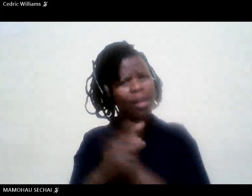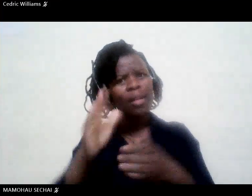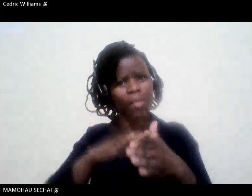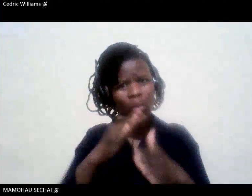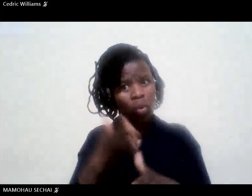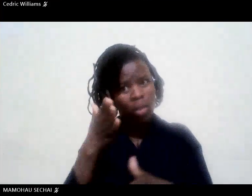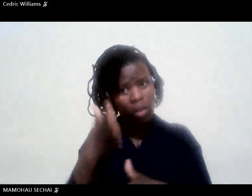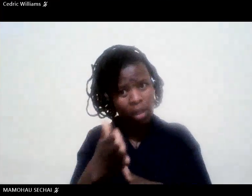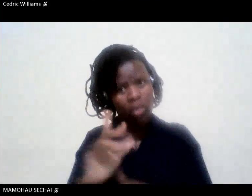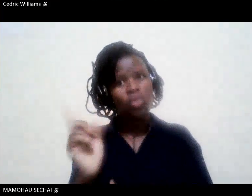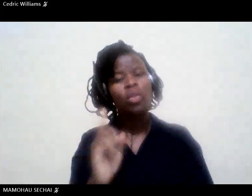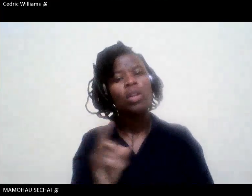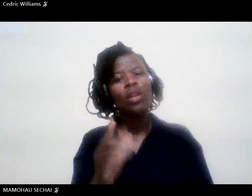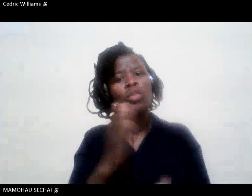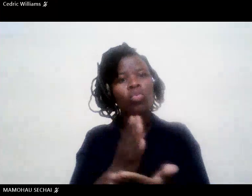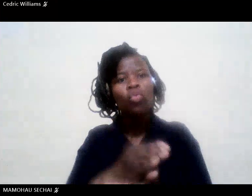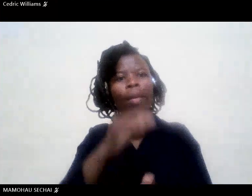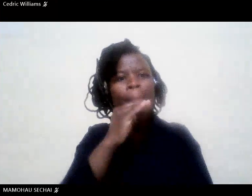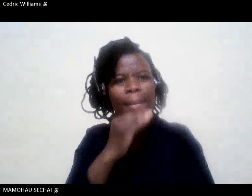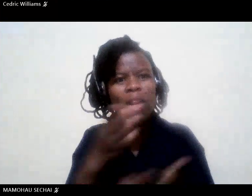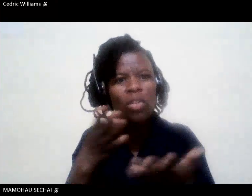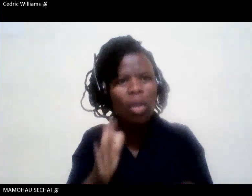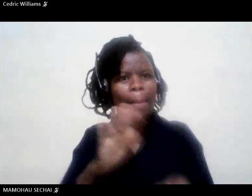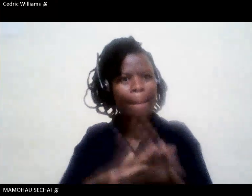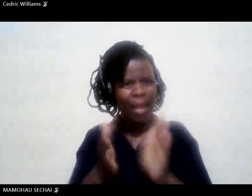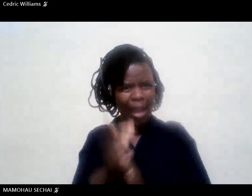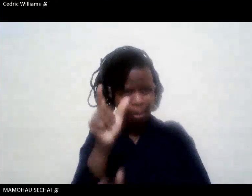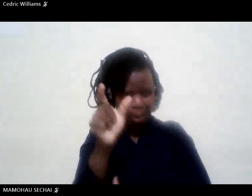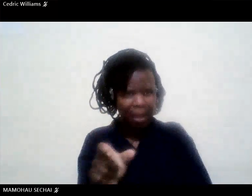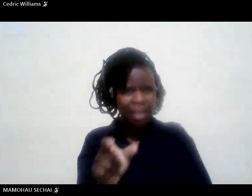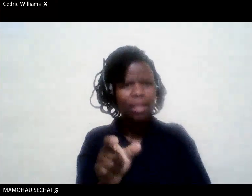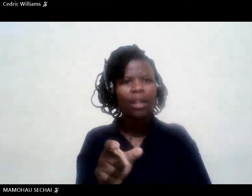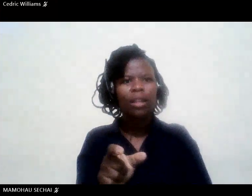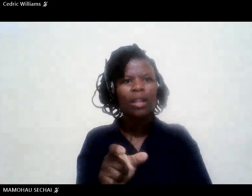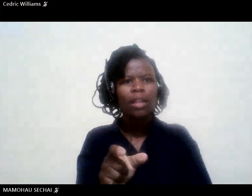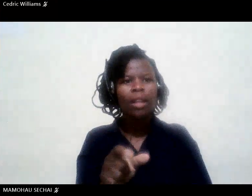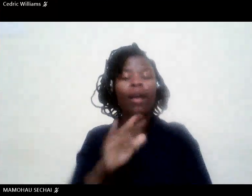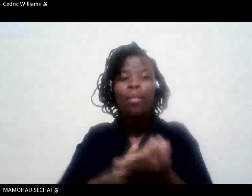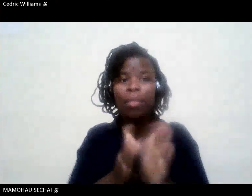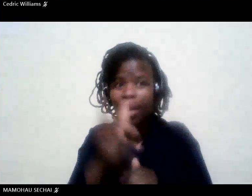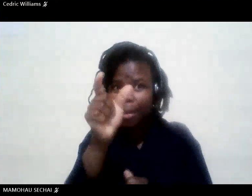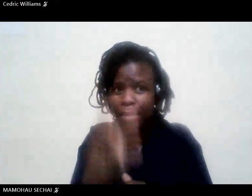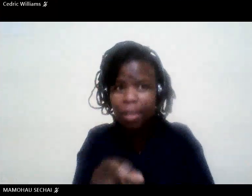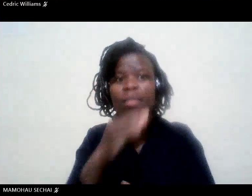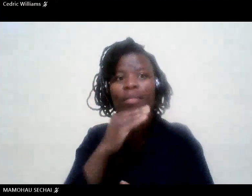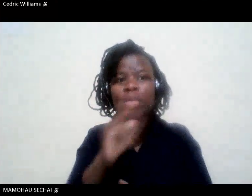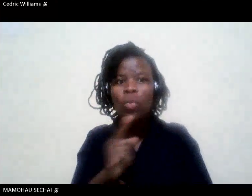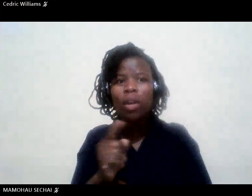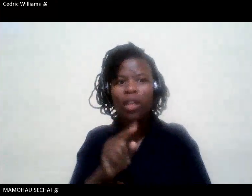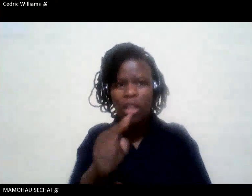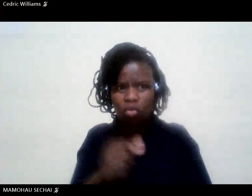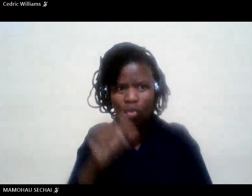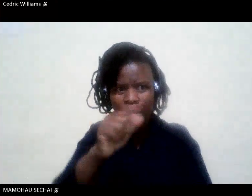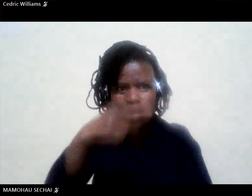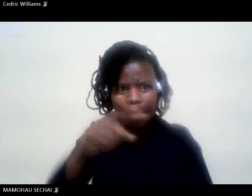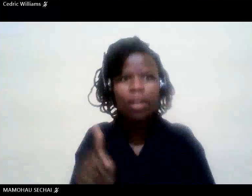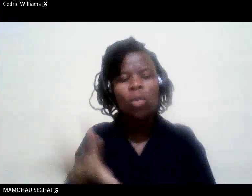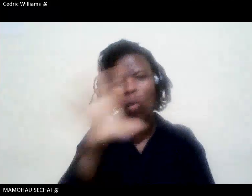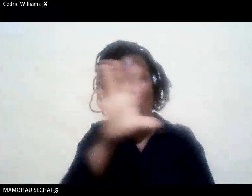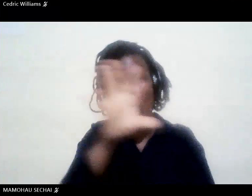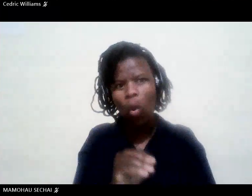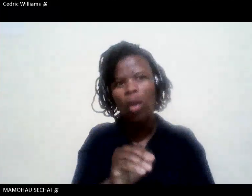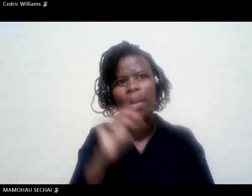it means being human. Being human means that we get some things right and we don't get all things right.